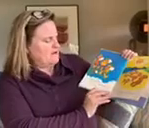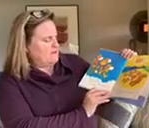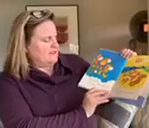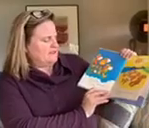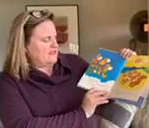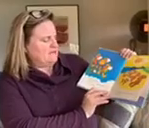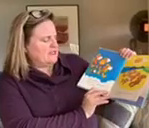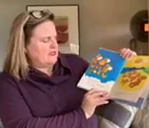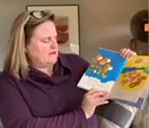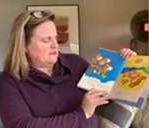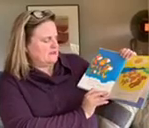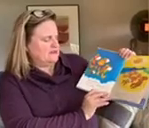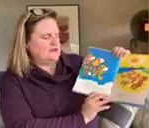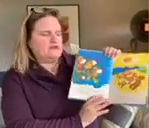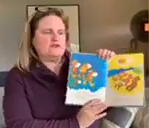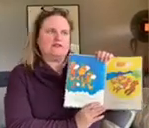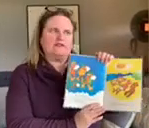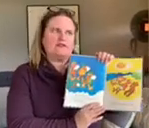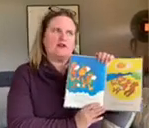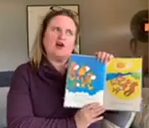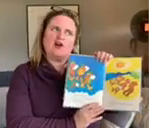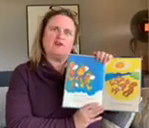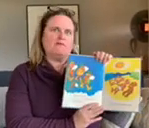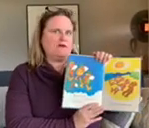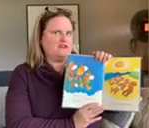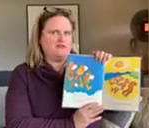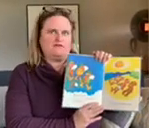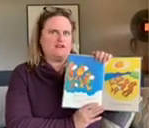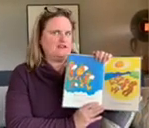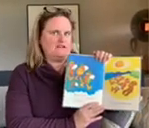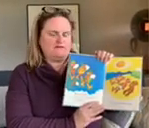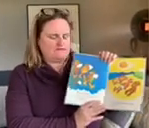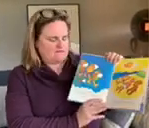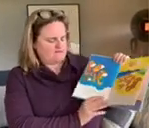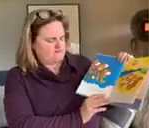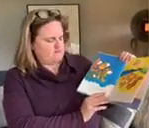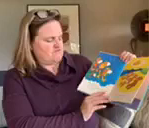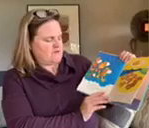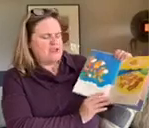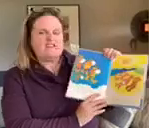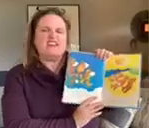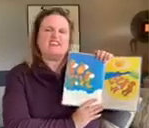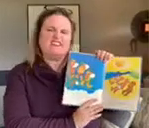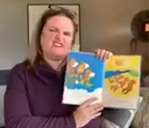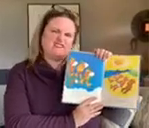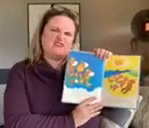But sometimes noses aren't much fun. They sniffle.